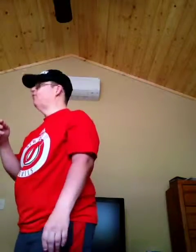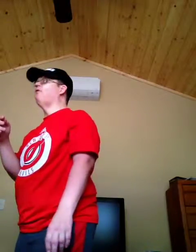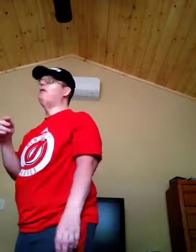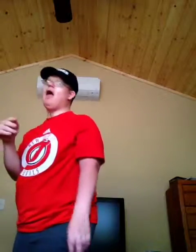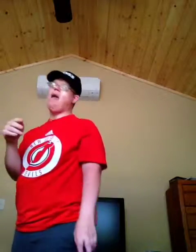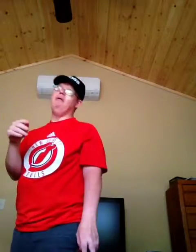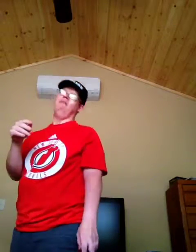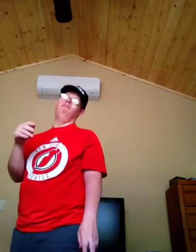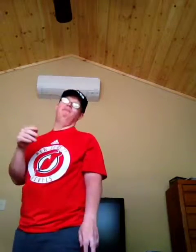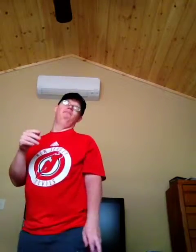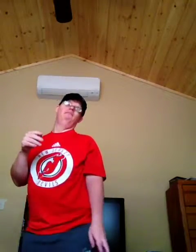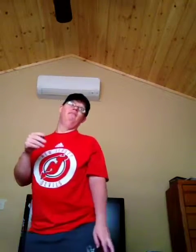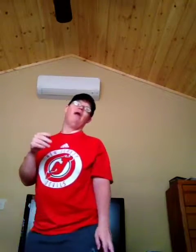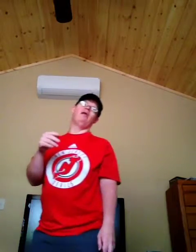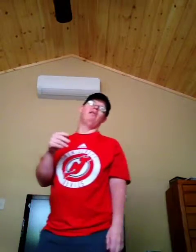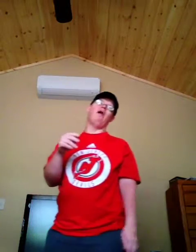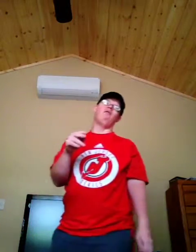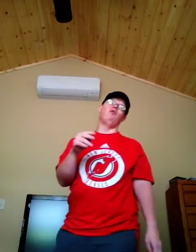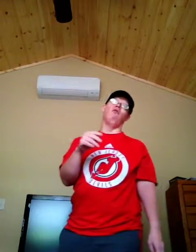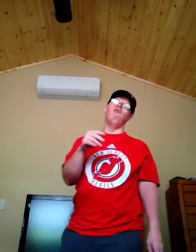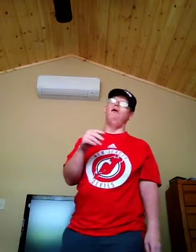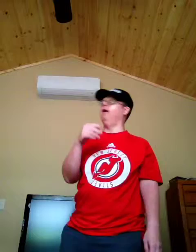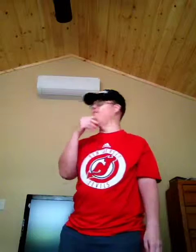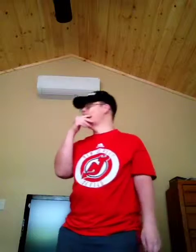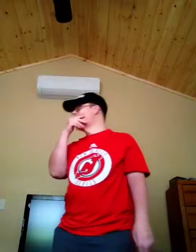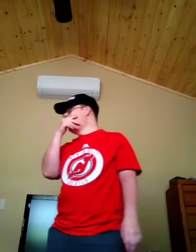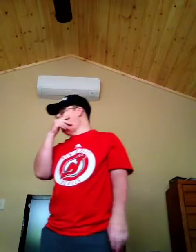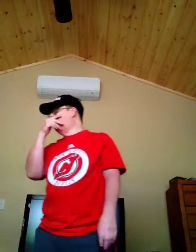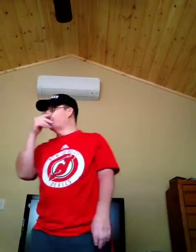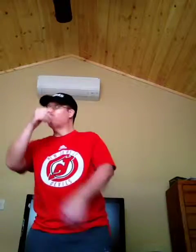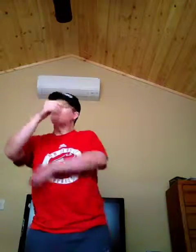something happened that was so funny. First,